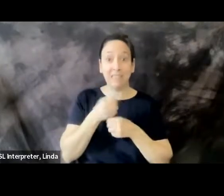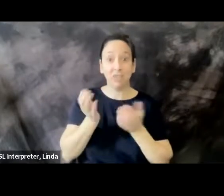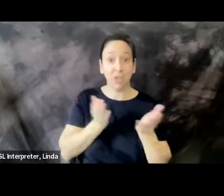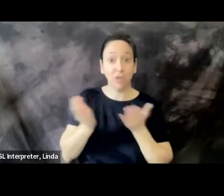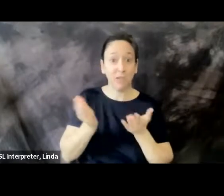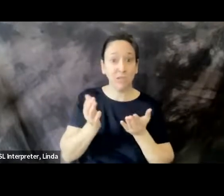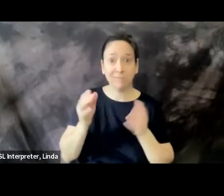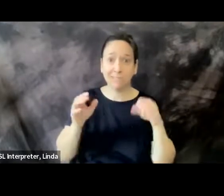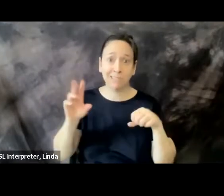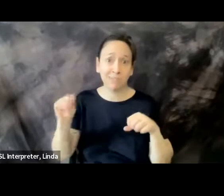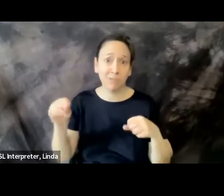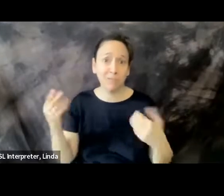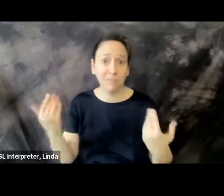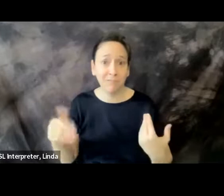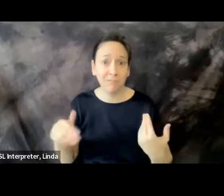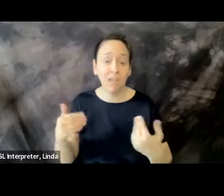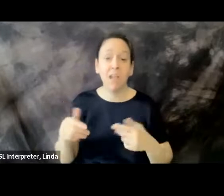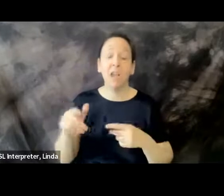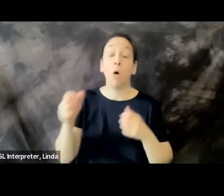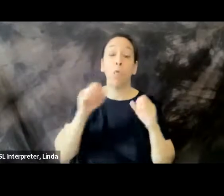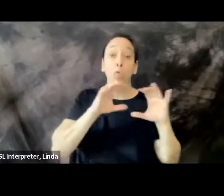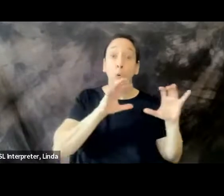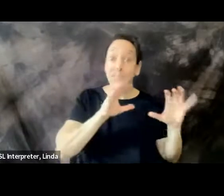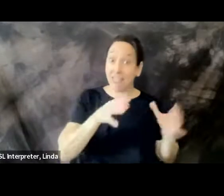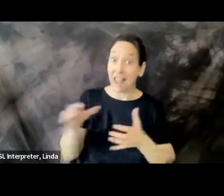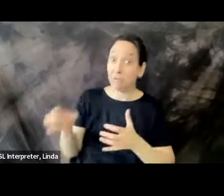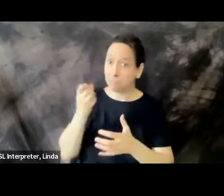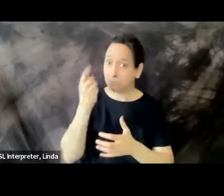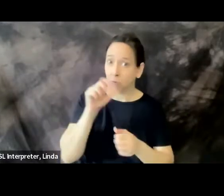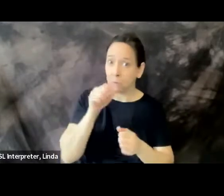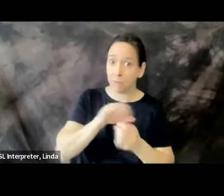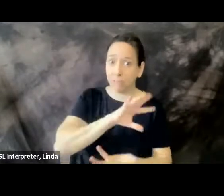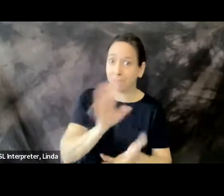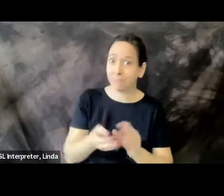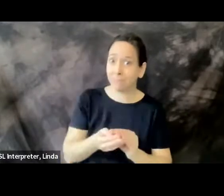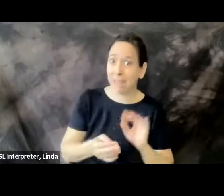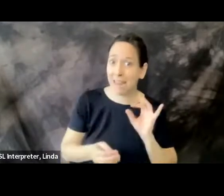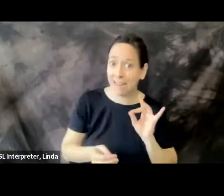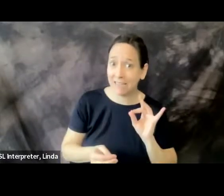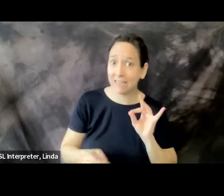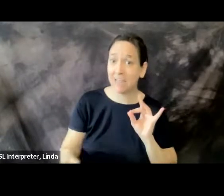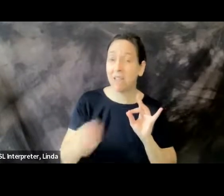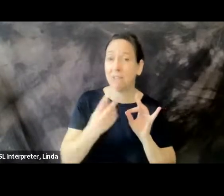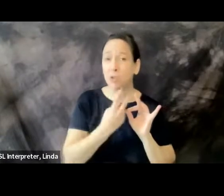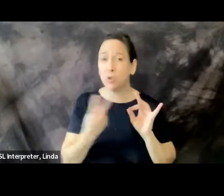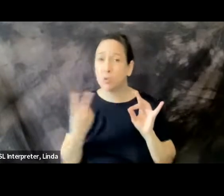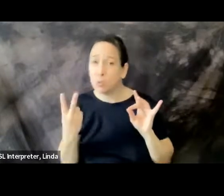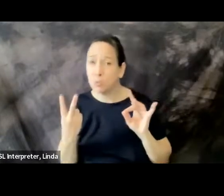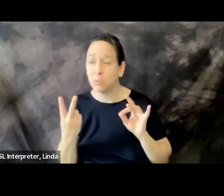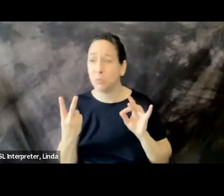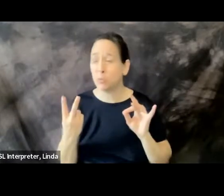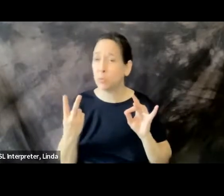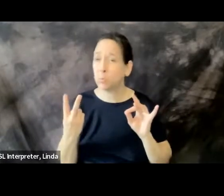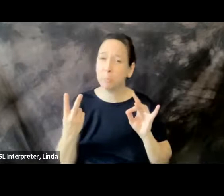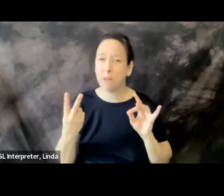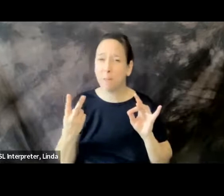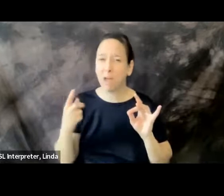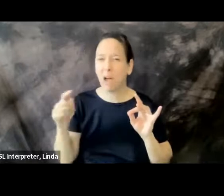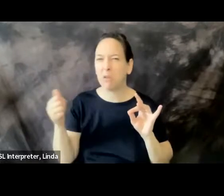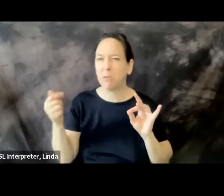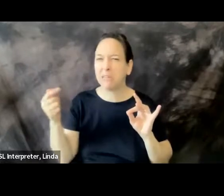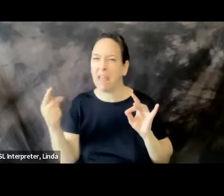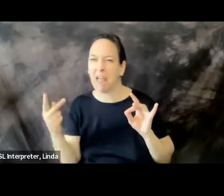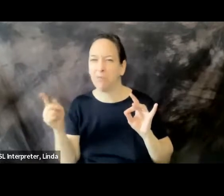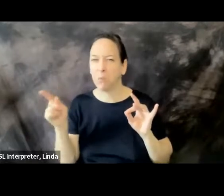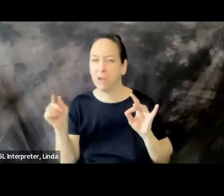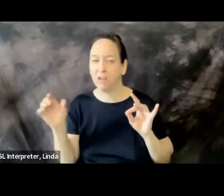of all of those categories, remember I said there were 8 of them, there are only about 2 and maybe a half of one category that actually